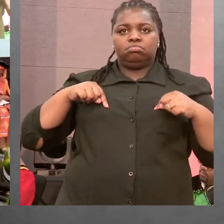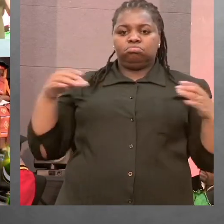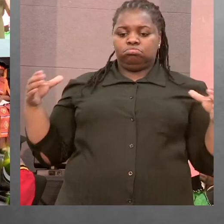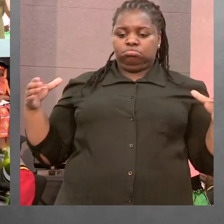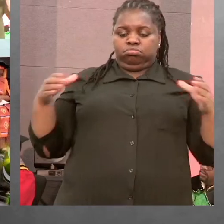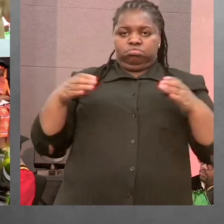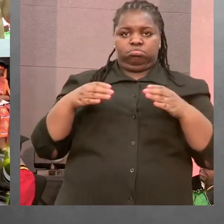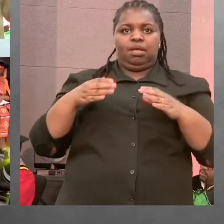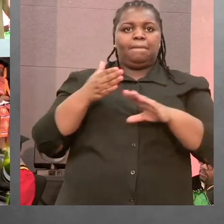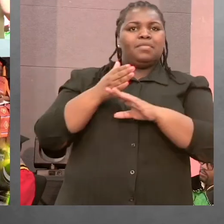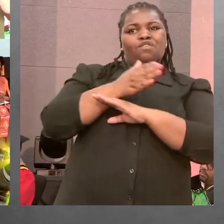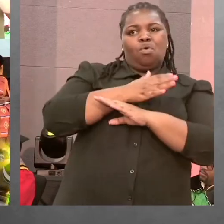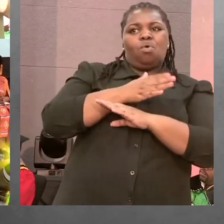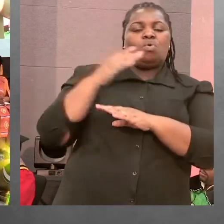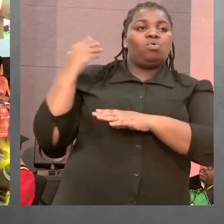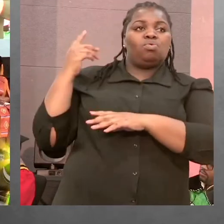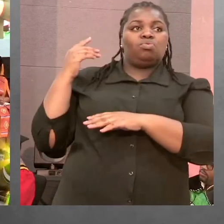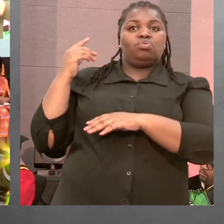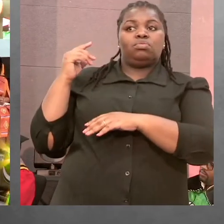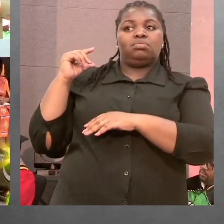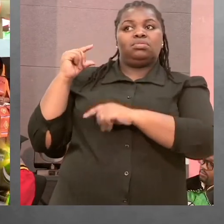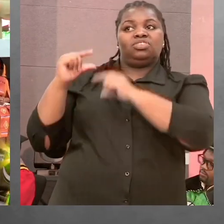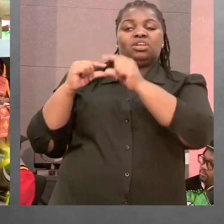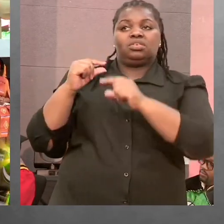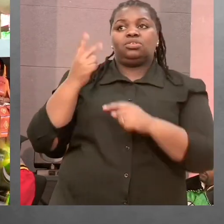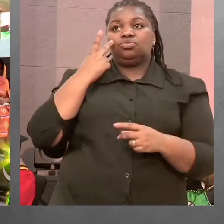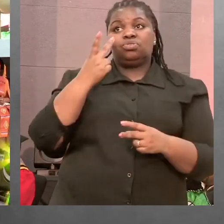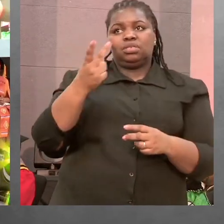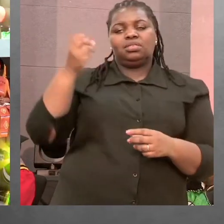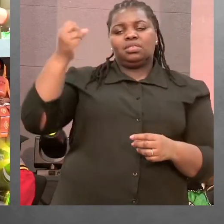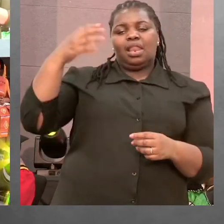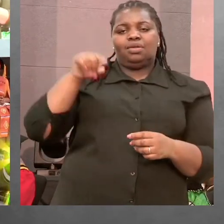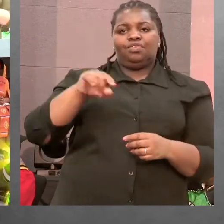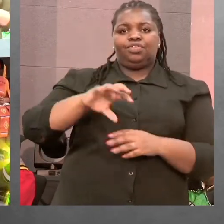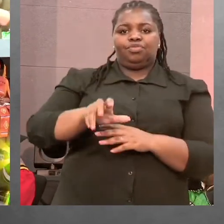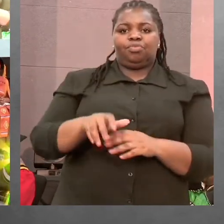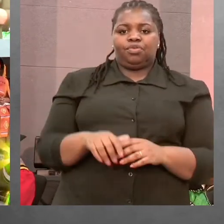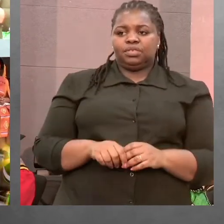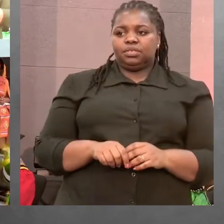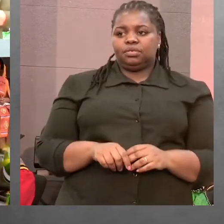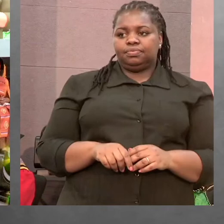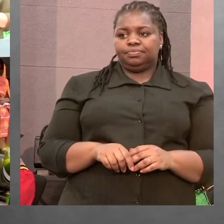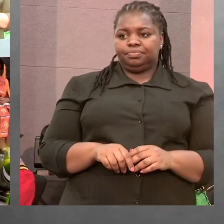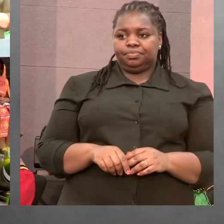before the generations to come to see the light of this province.